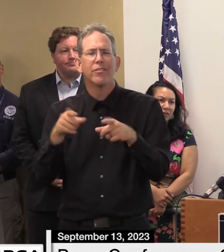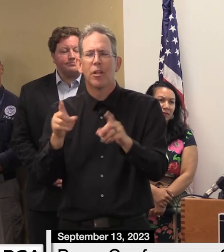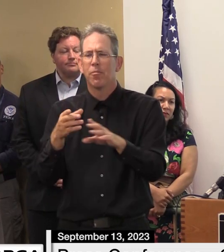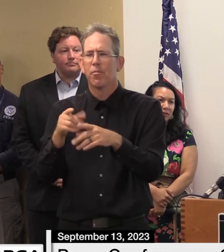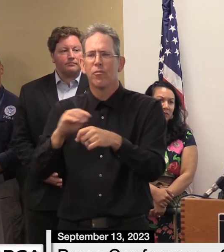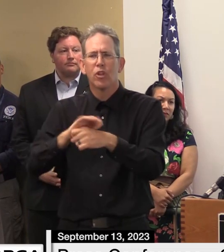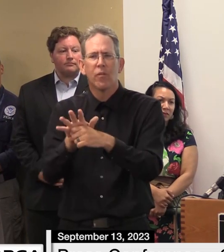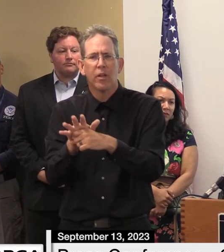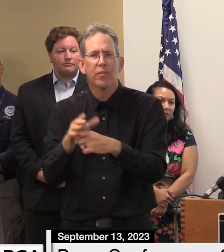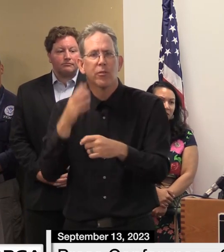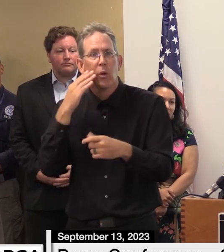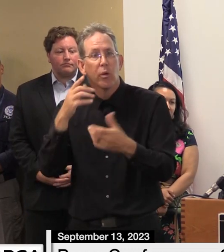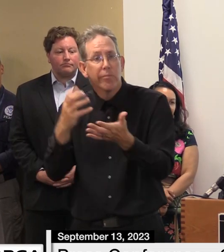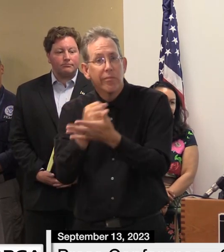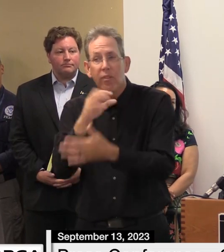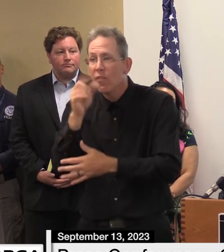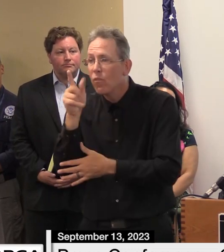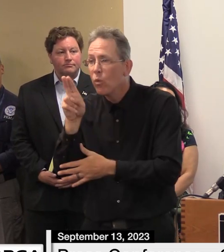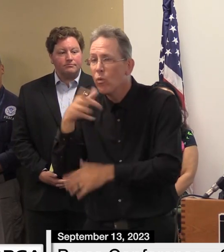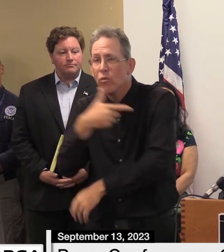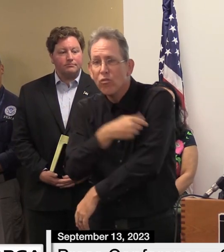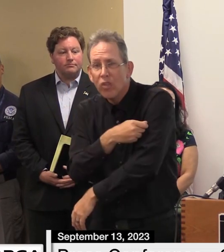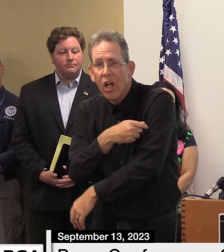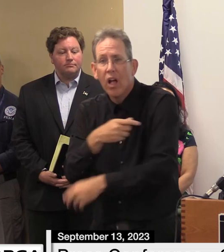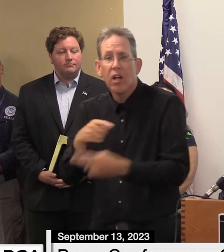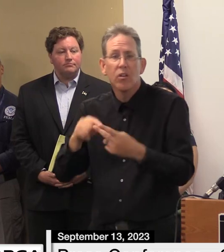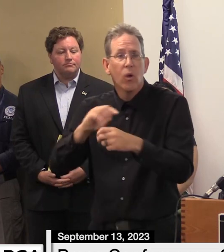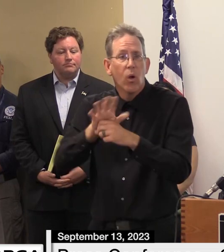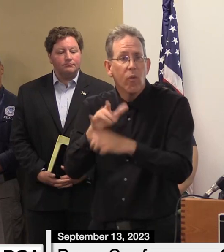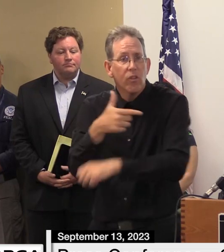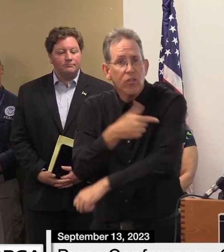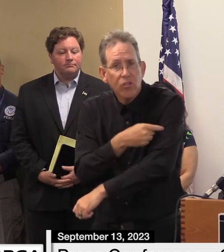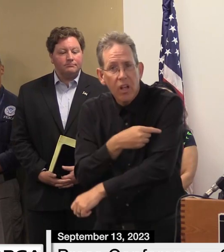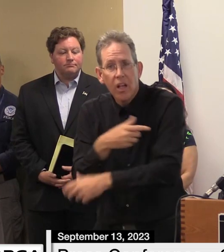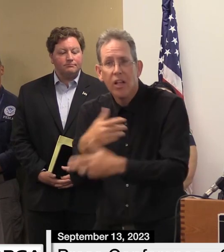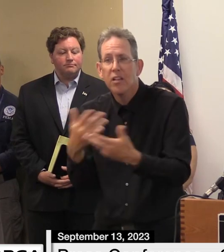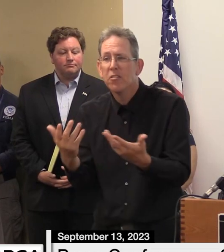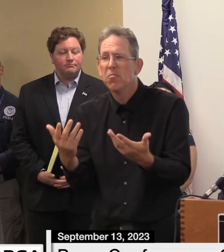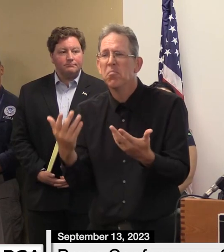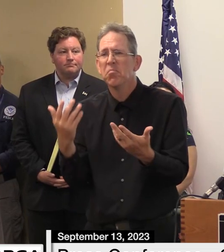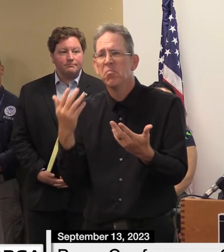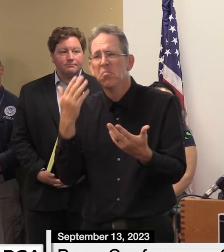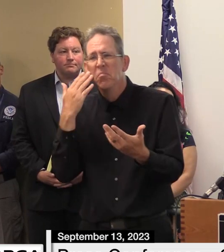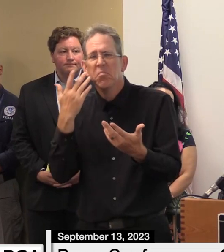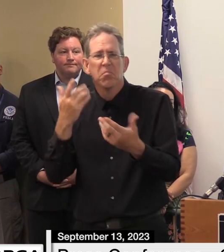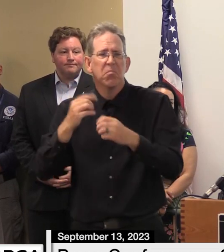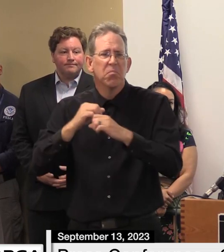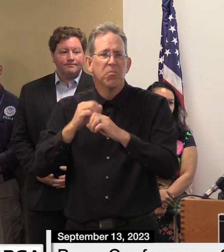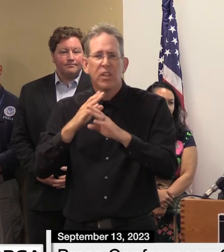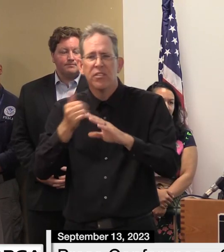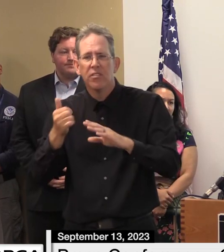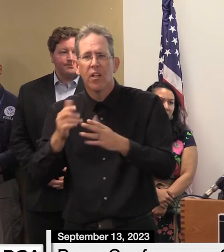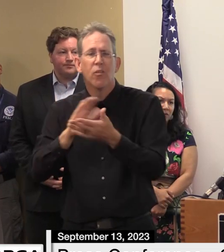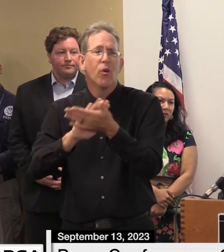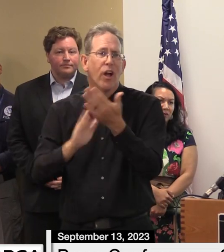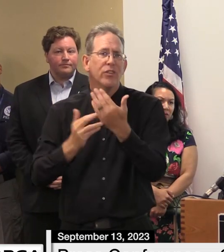Get your flu shot, get your COVID shot, your vaccinations. Wash your